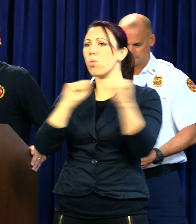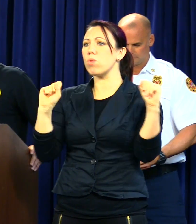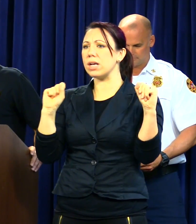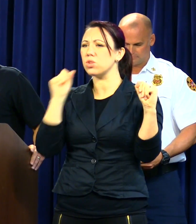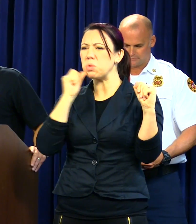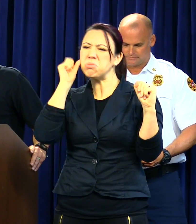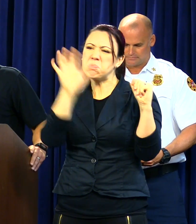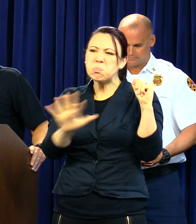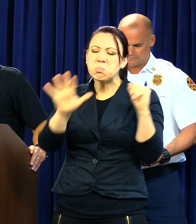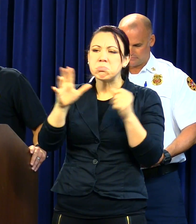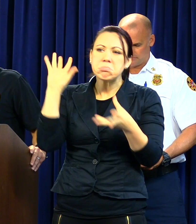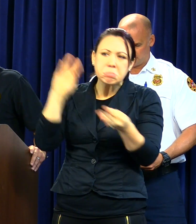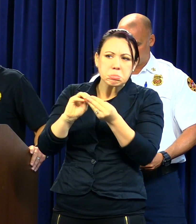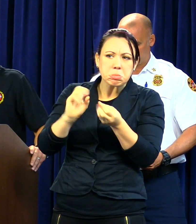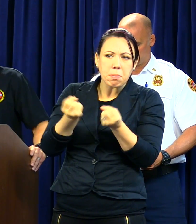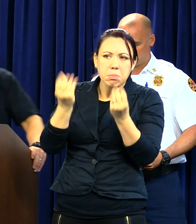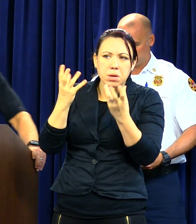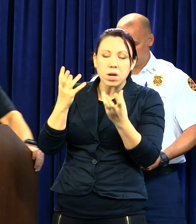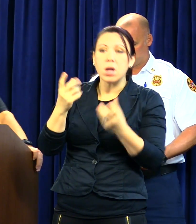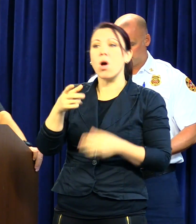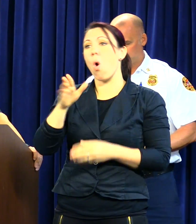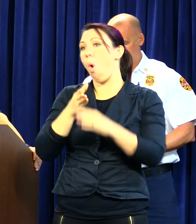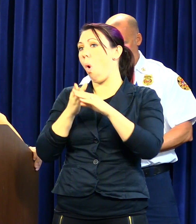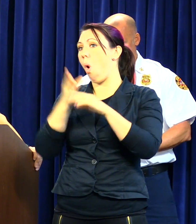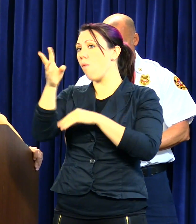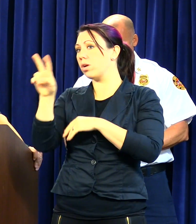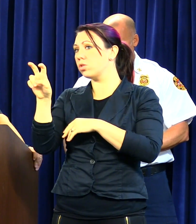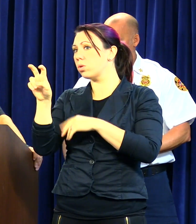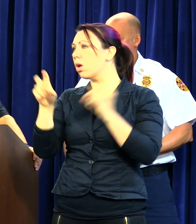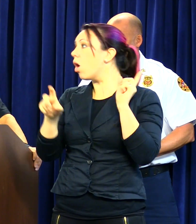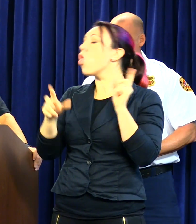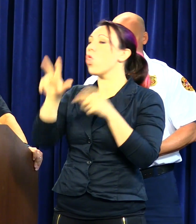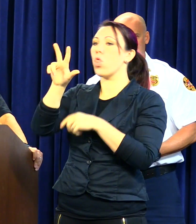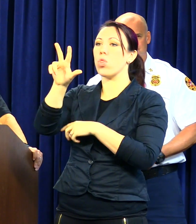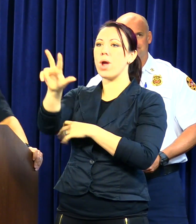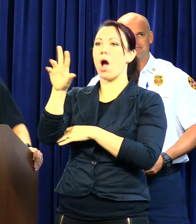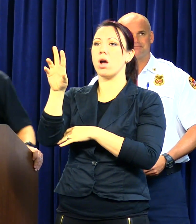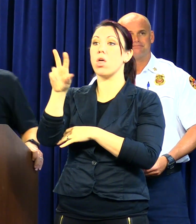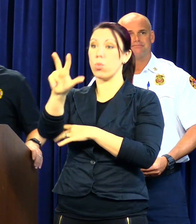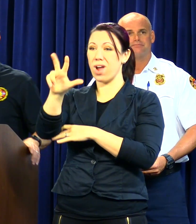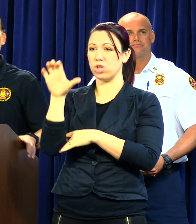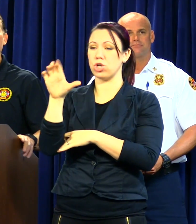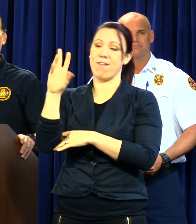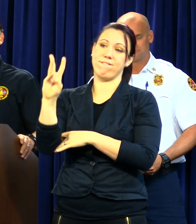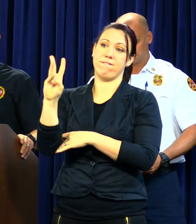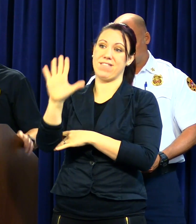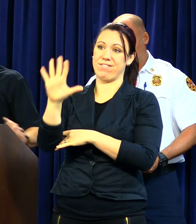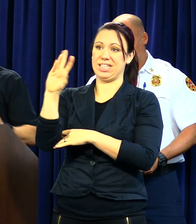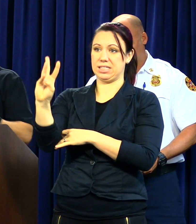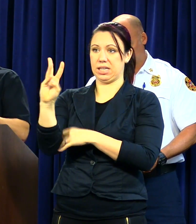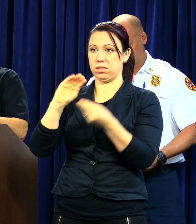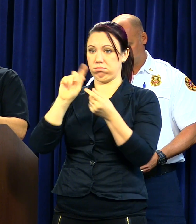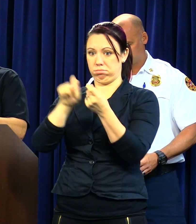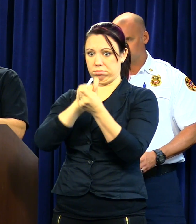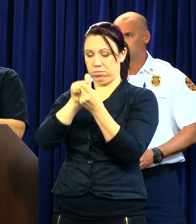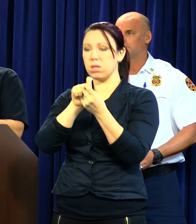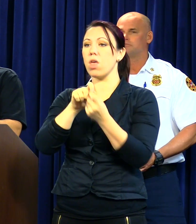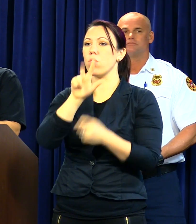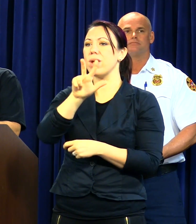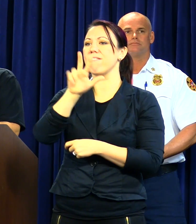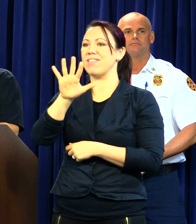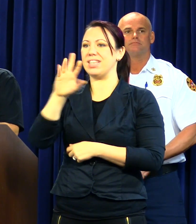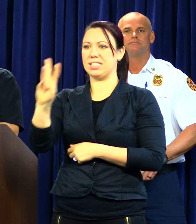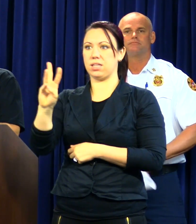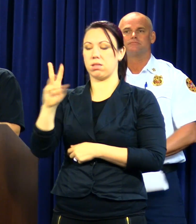yesterday? Over 200? 356. 356. And it was a sight to be